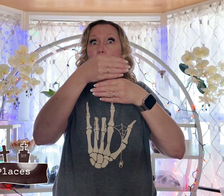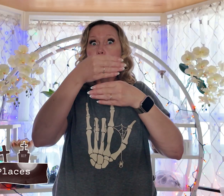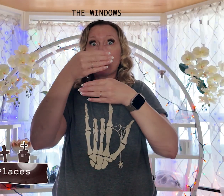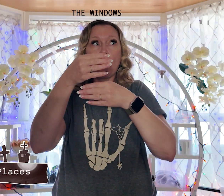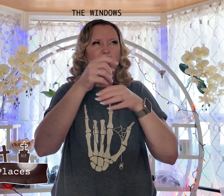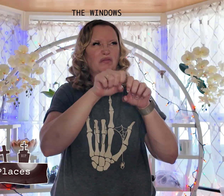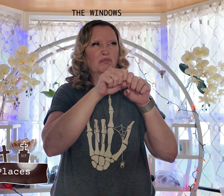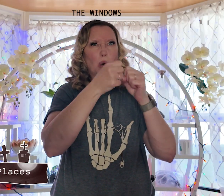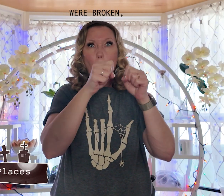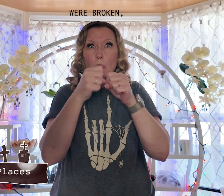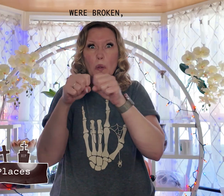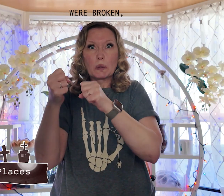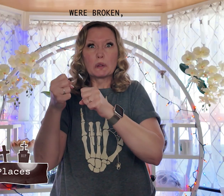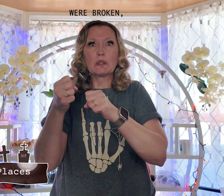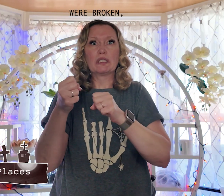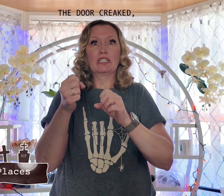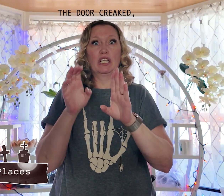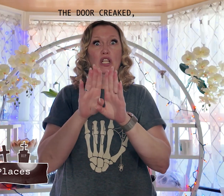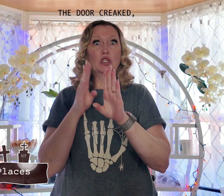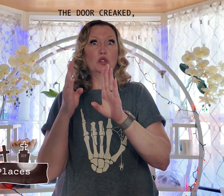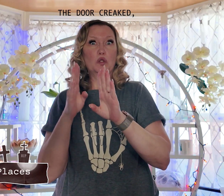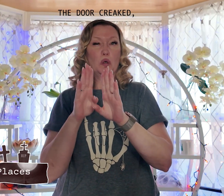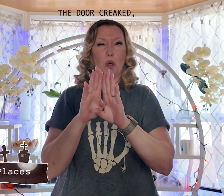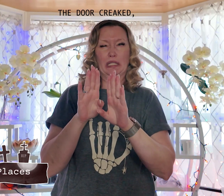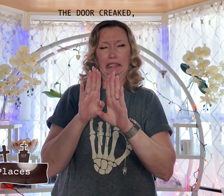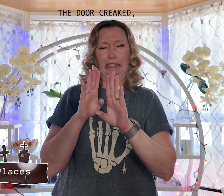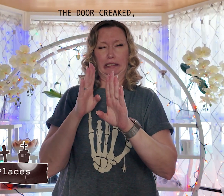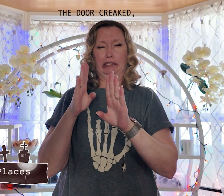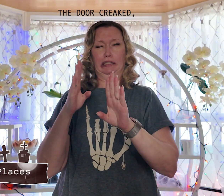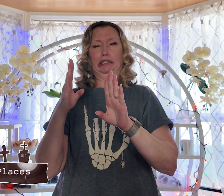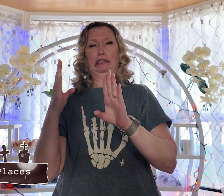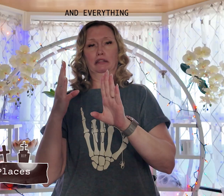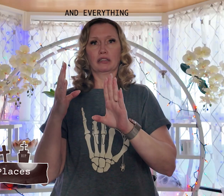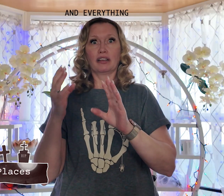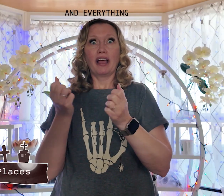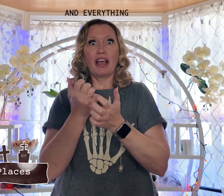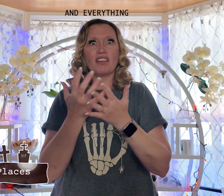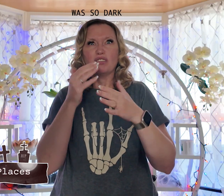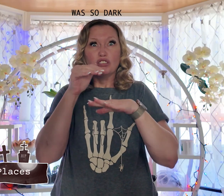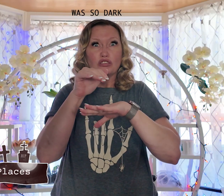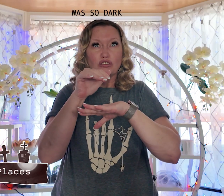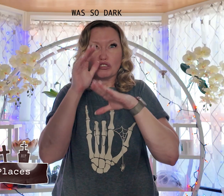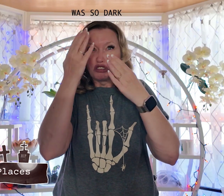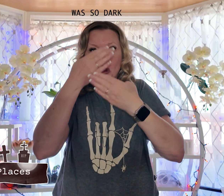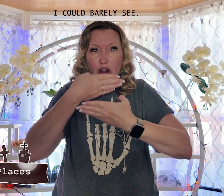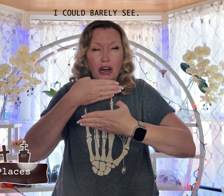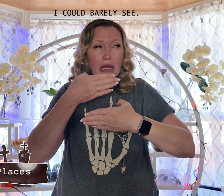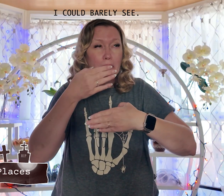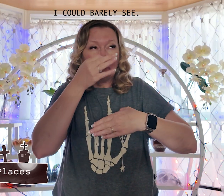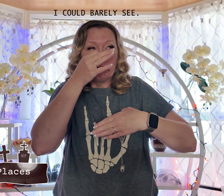The windows were broken, the door creaked, and everything was so dark I could